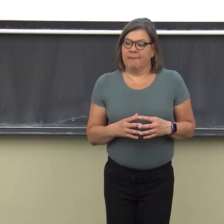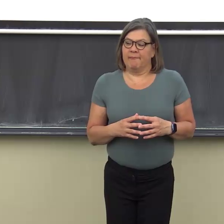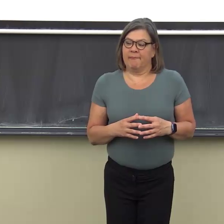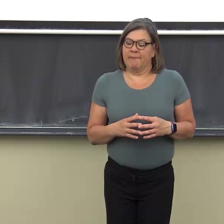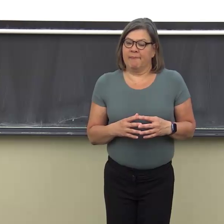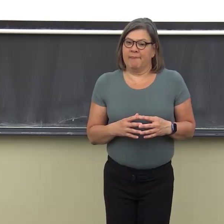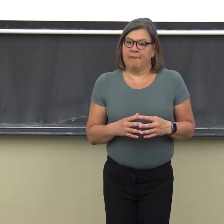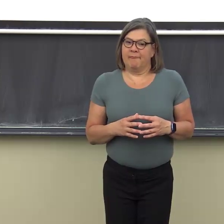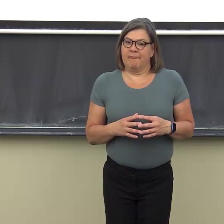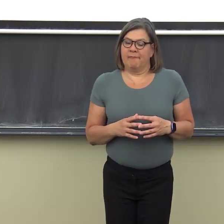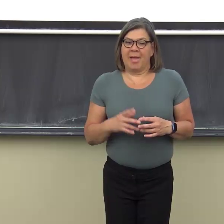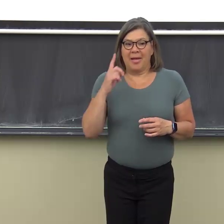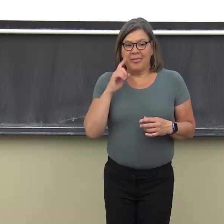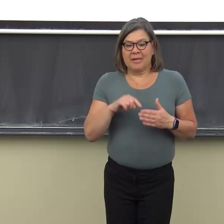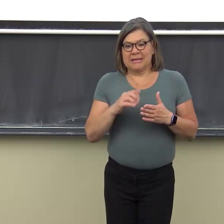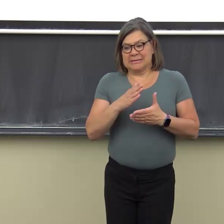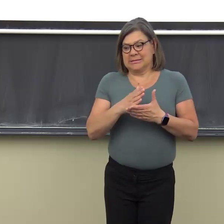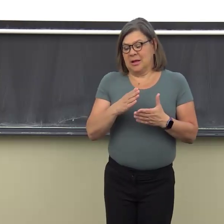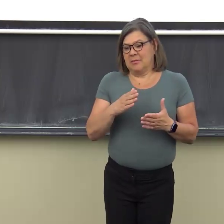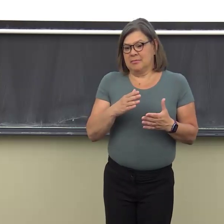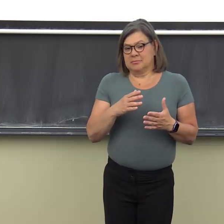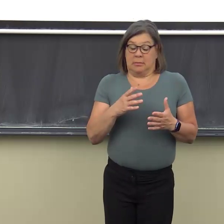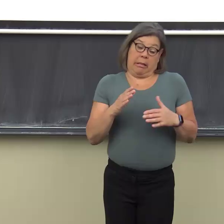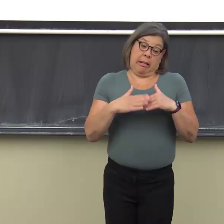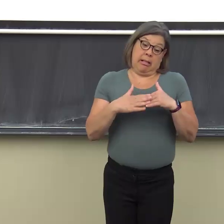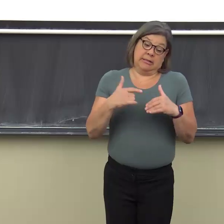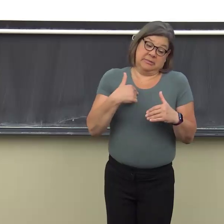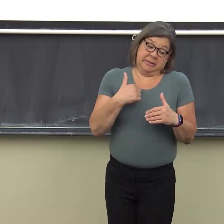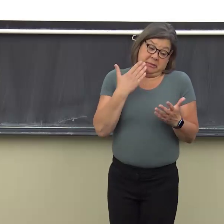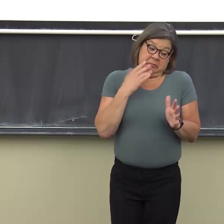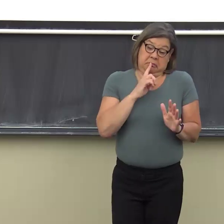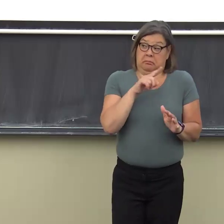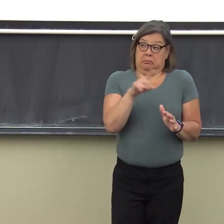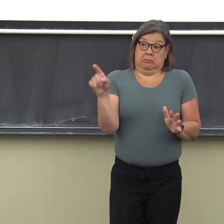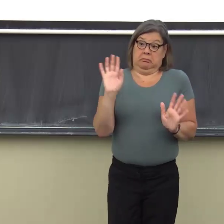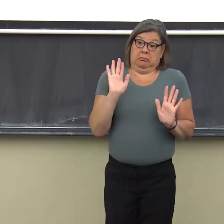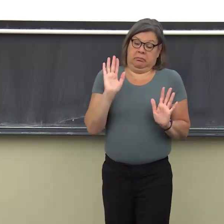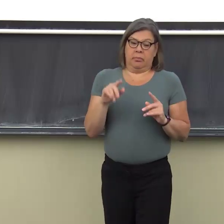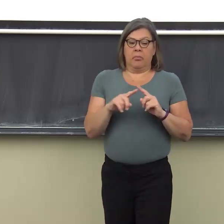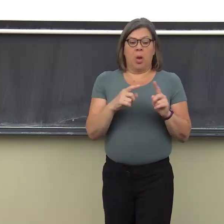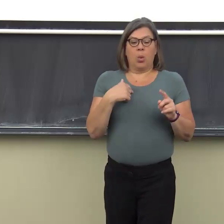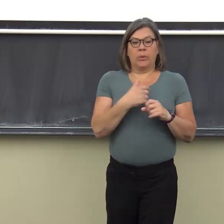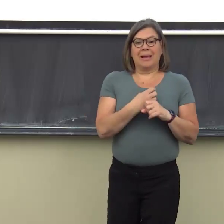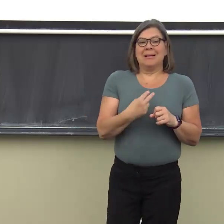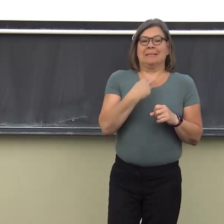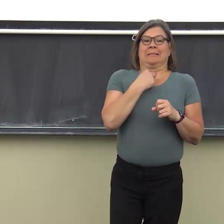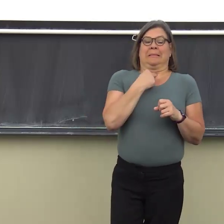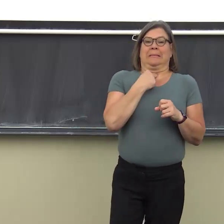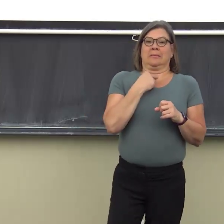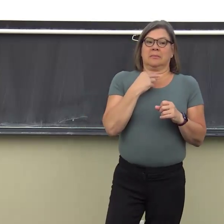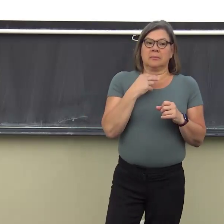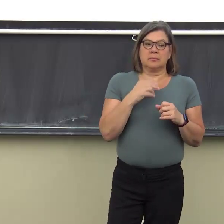I think it stops us so much to, at least me, right? I don't want to say for everyone, but like we get stuck through this wall of